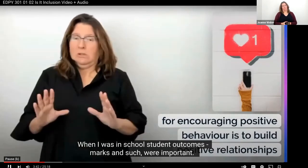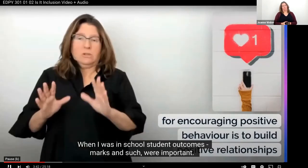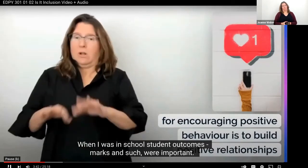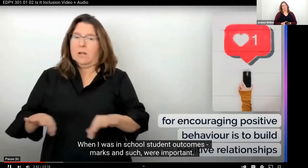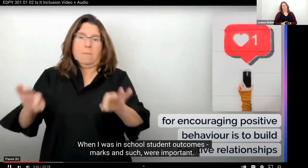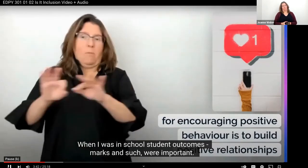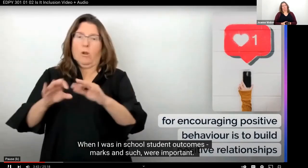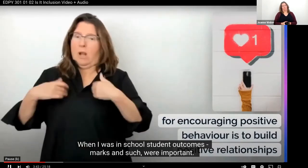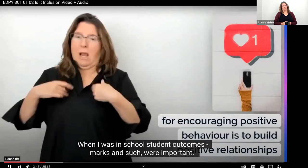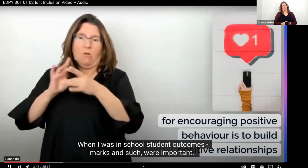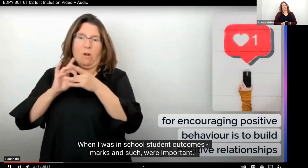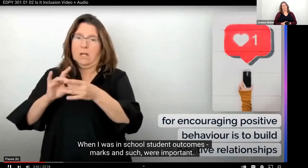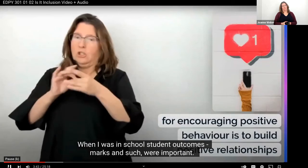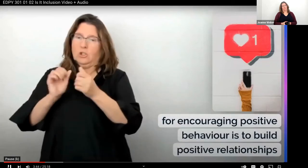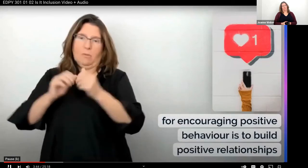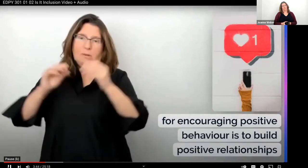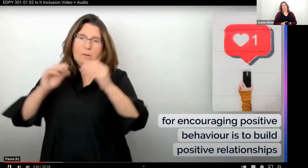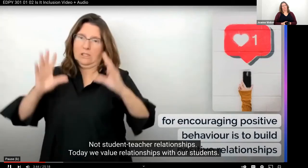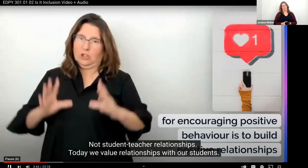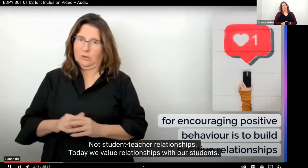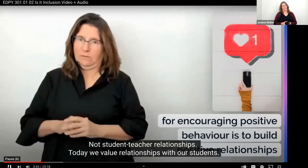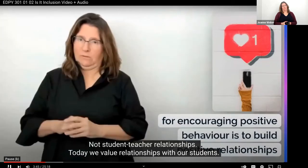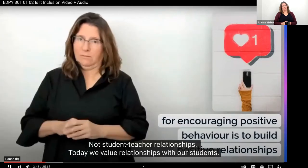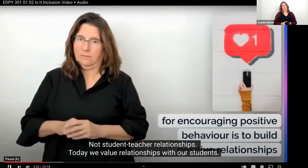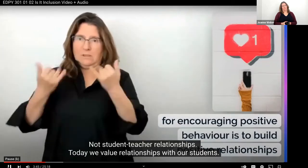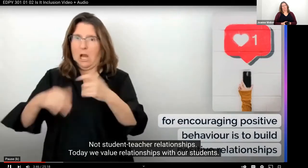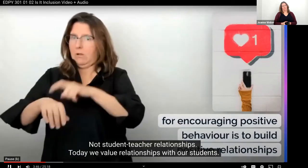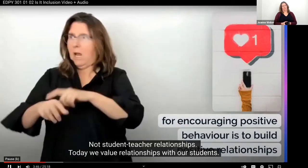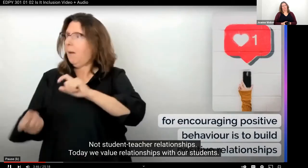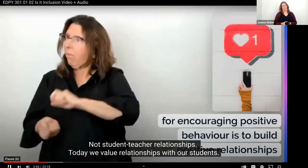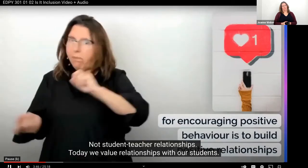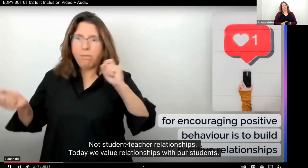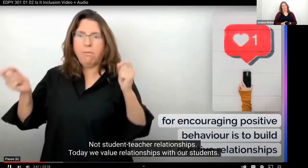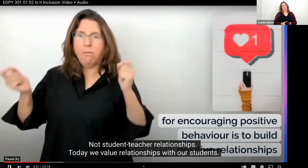and such were important, not student-teacher relationships.